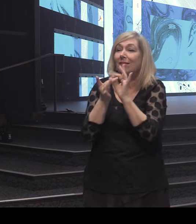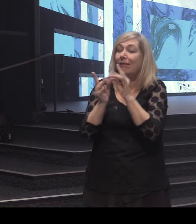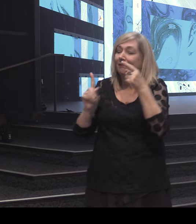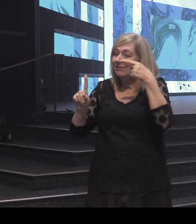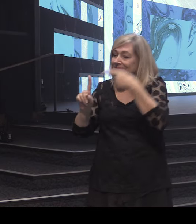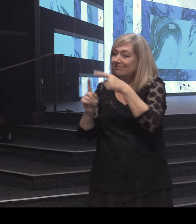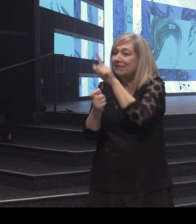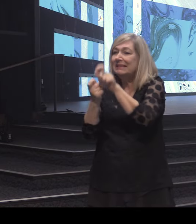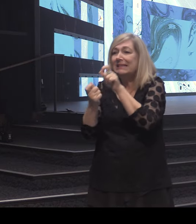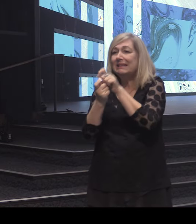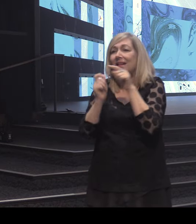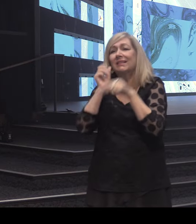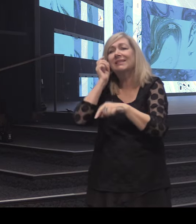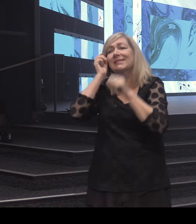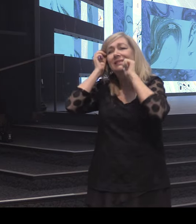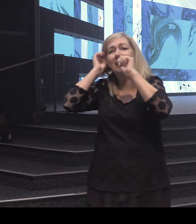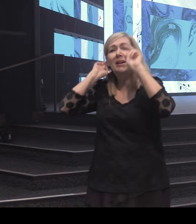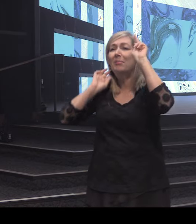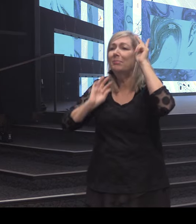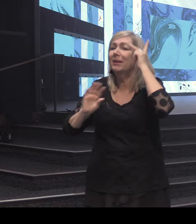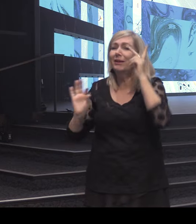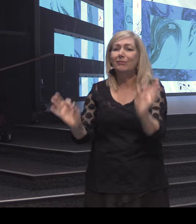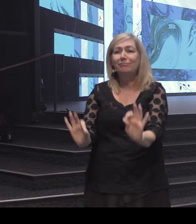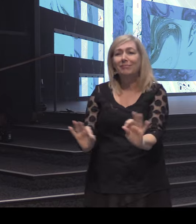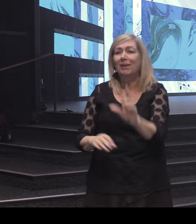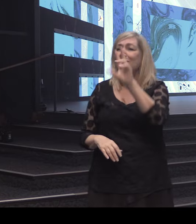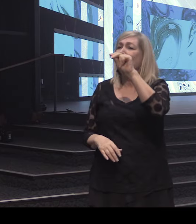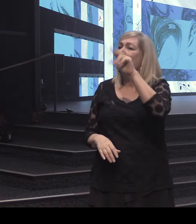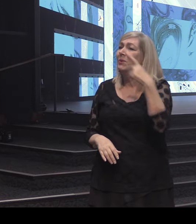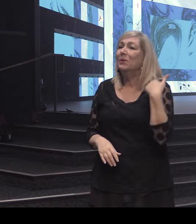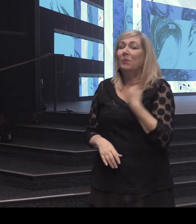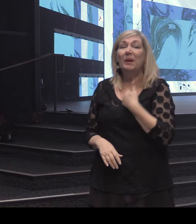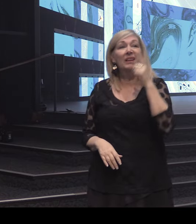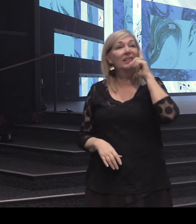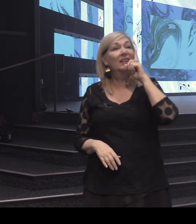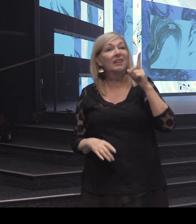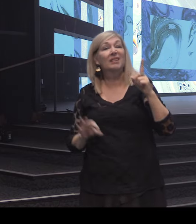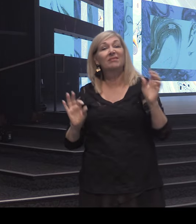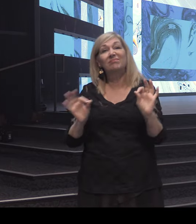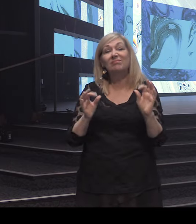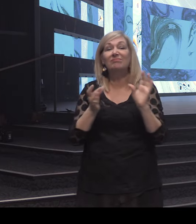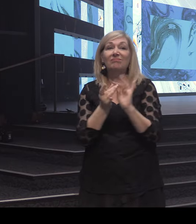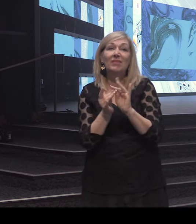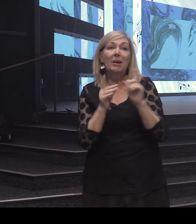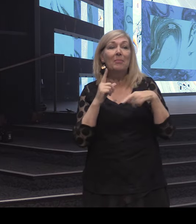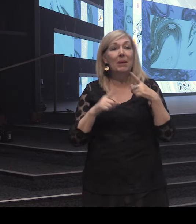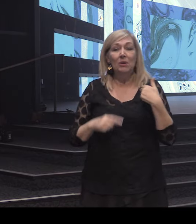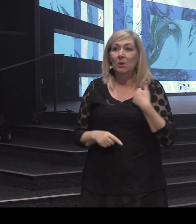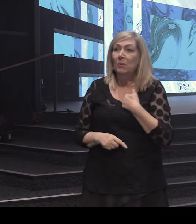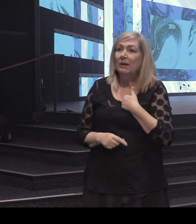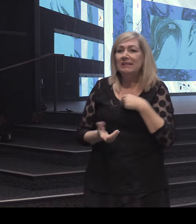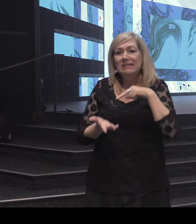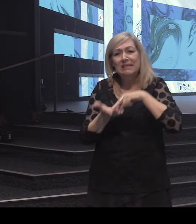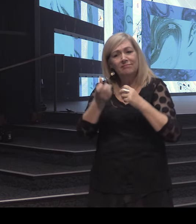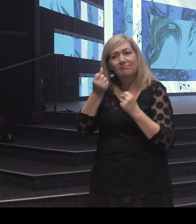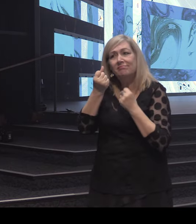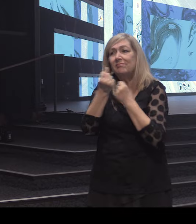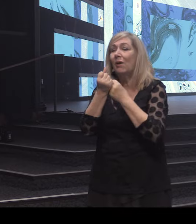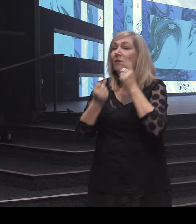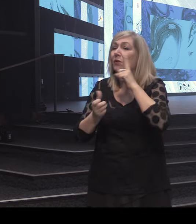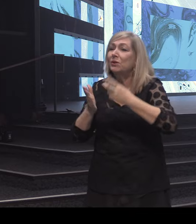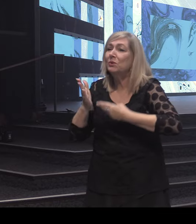talking about a political agenda. We're not talking about an ideological agenda. When we say stand for the truth, we're talking